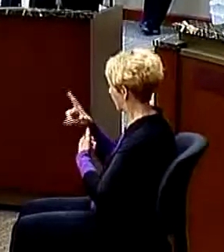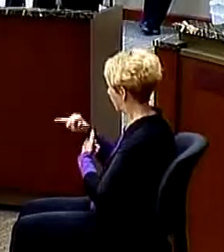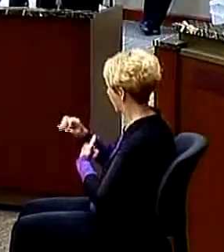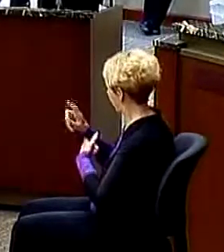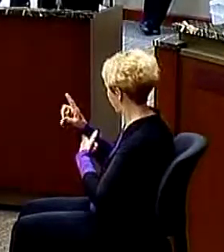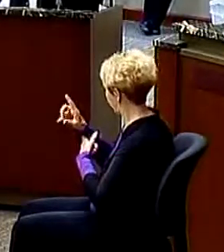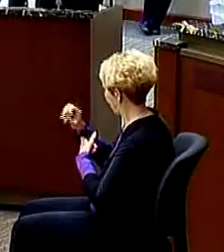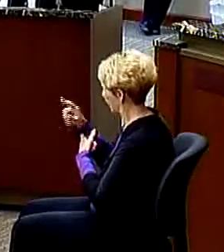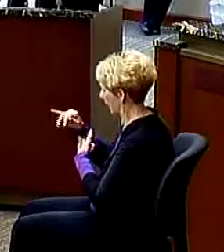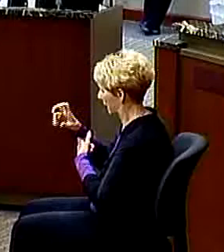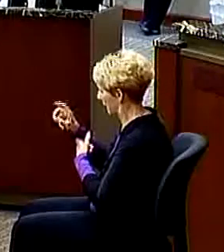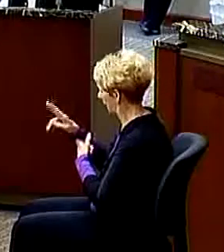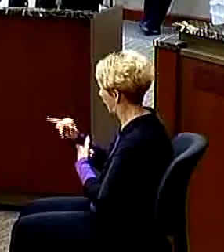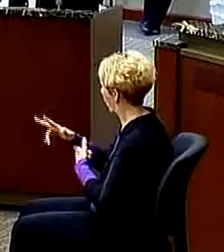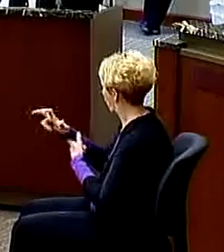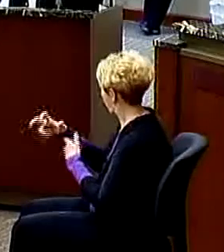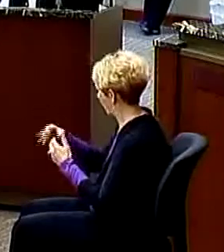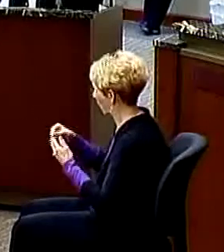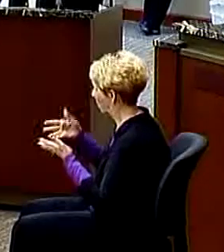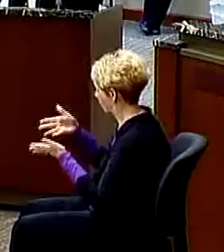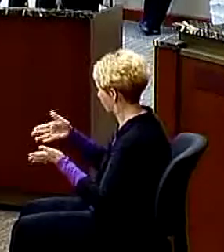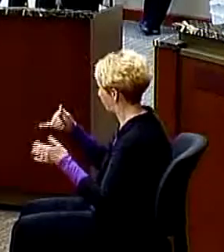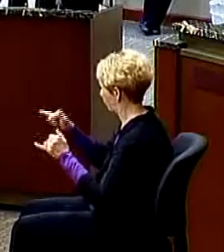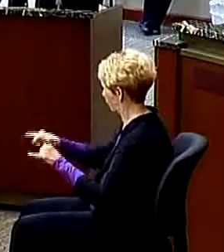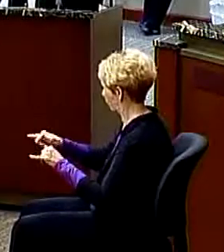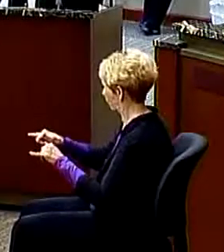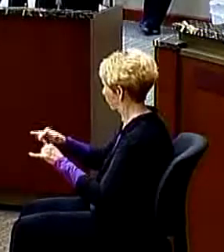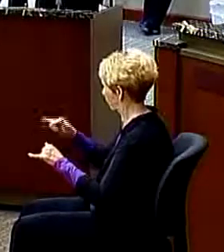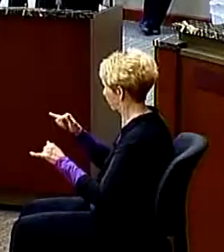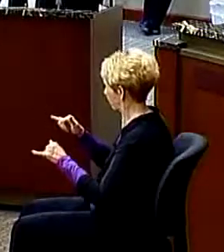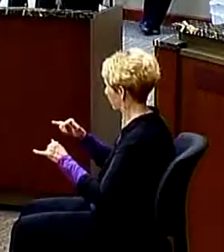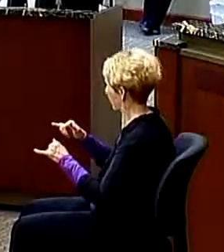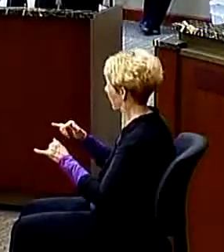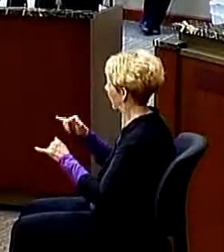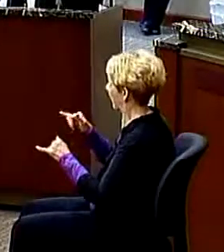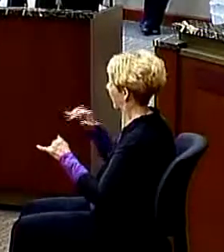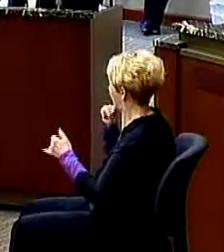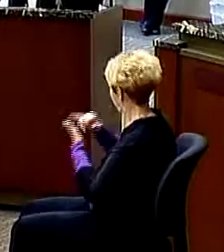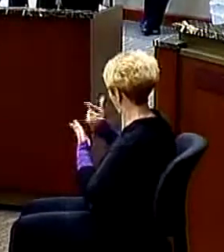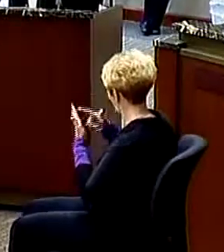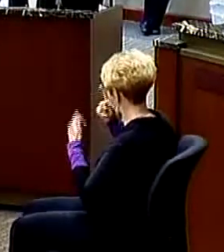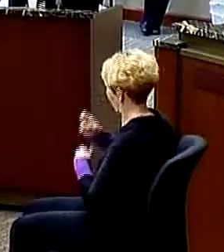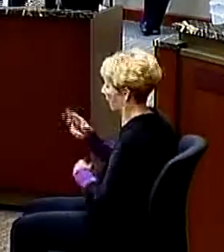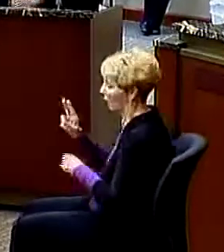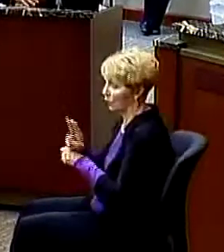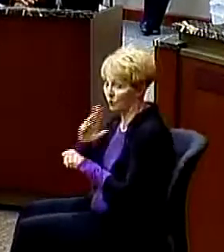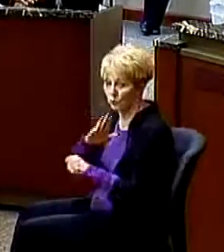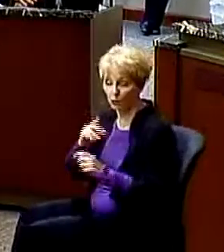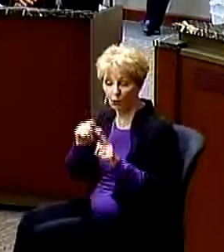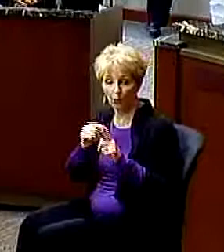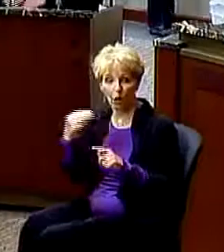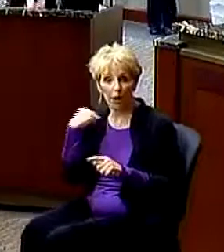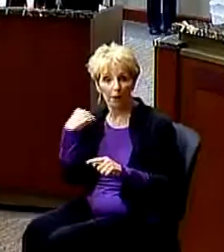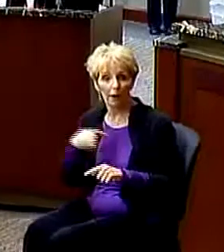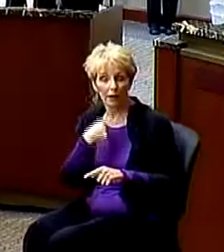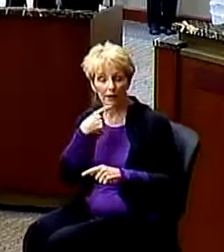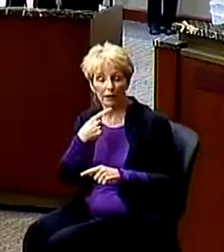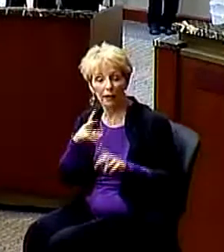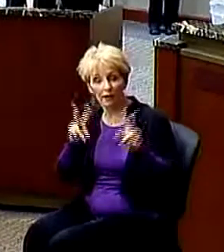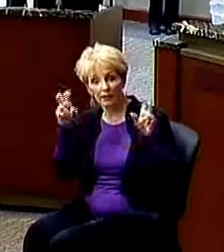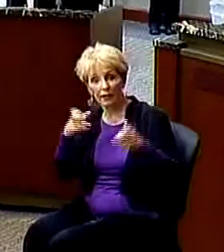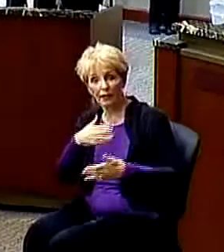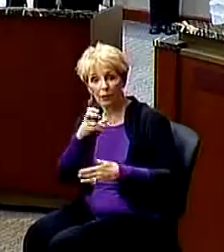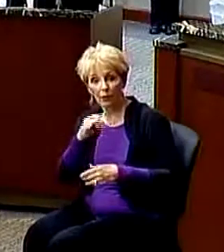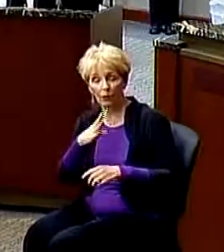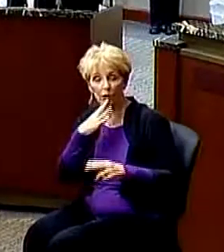Sandy, $300. Is that what you're asking? To use your words, Mr. Mayor, I would be singing to the choir if I